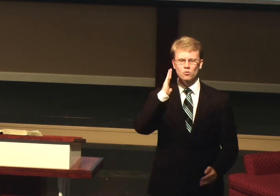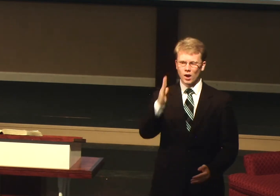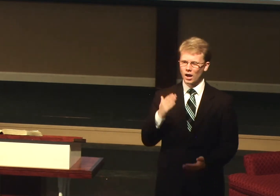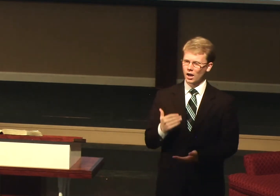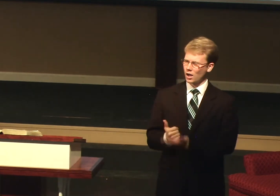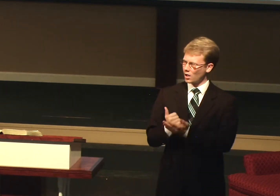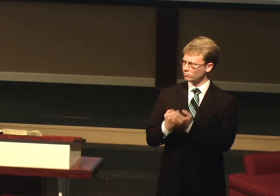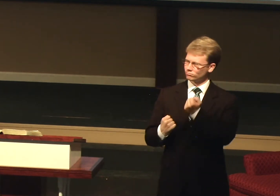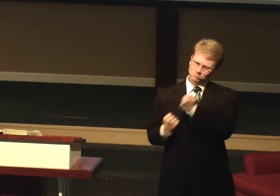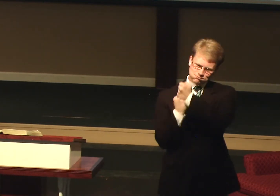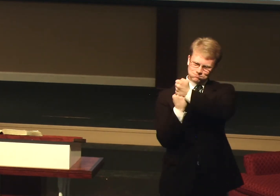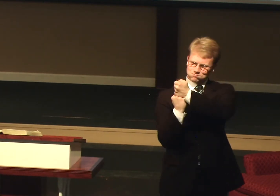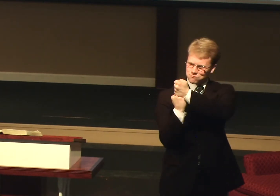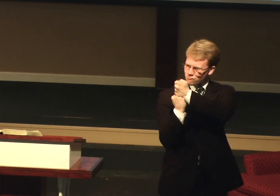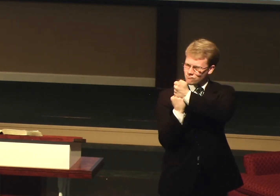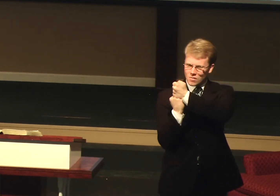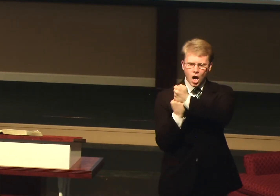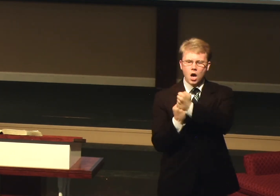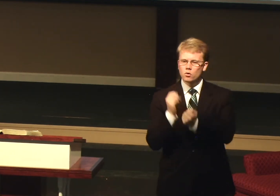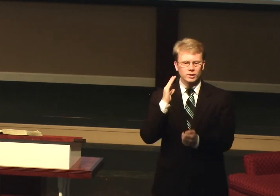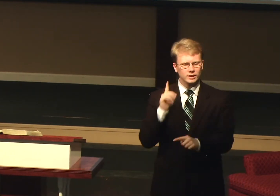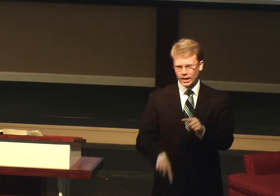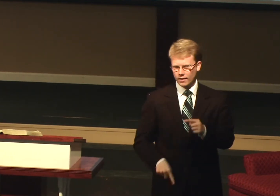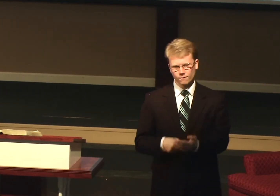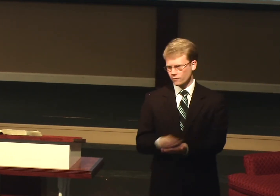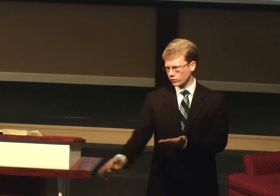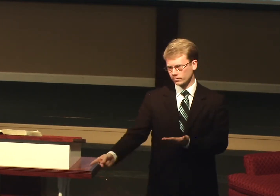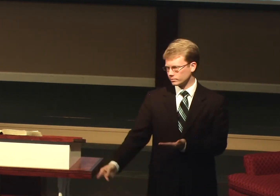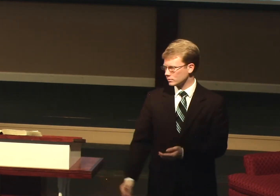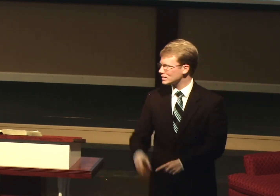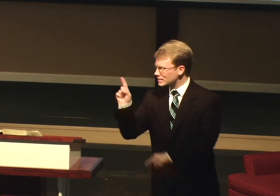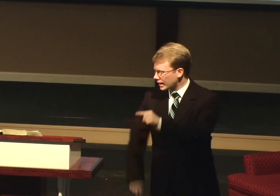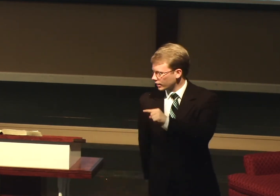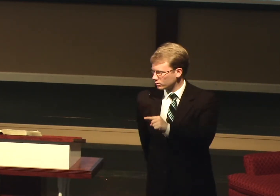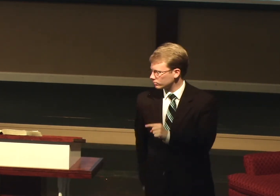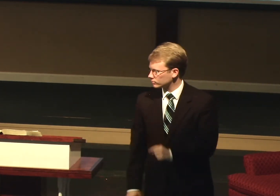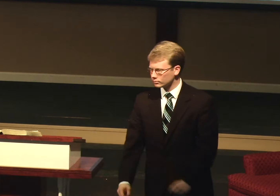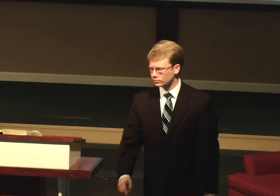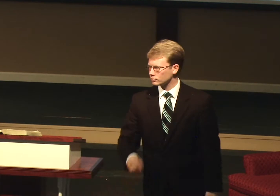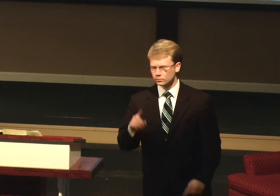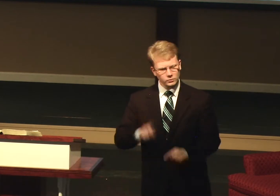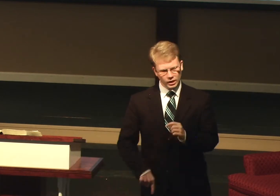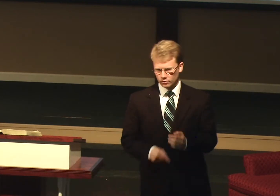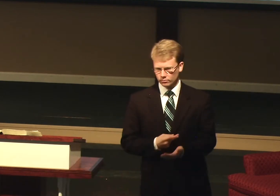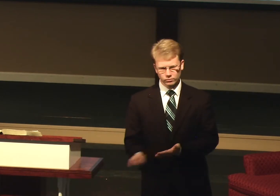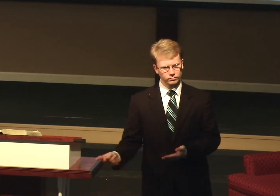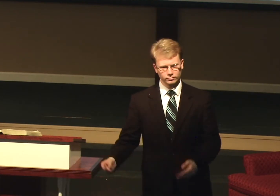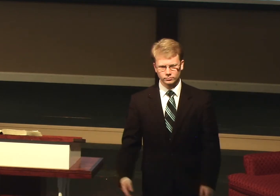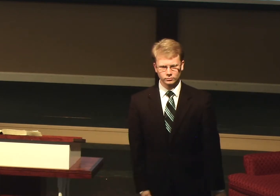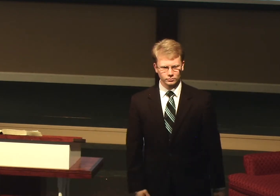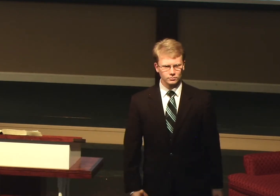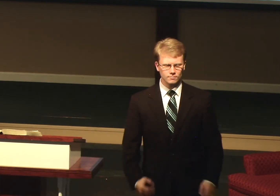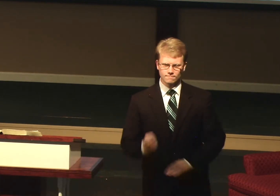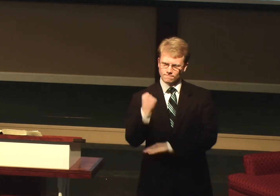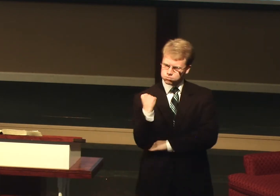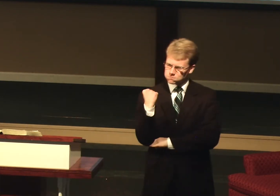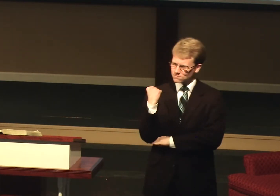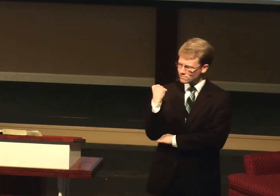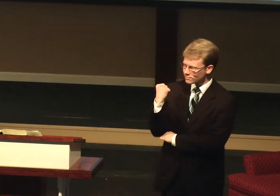it through the help of God, through His failing, never failing me. I'll not fail because